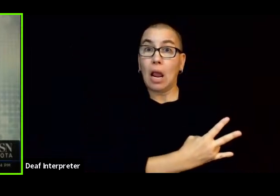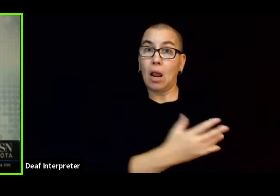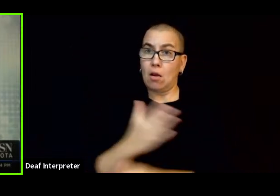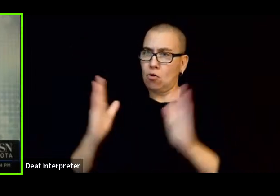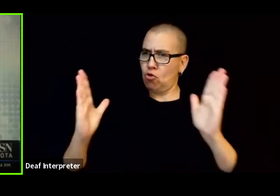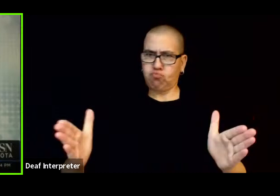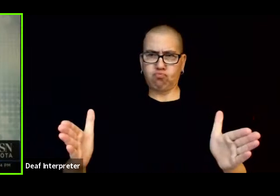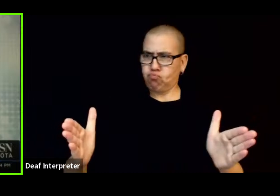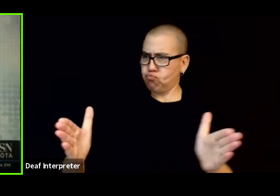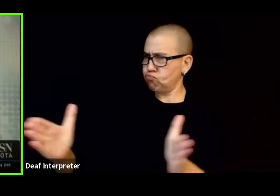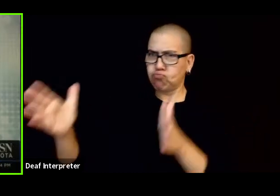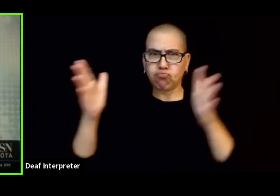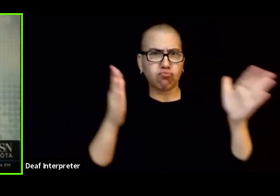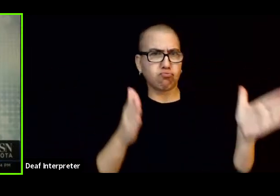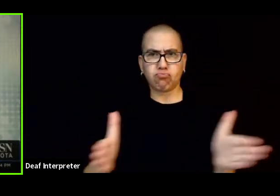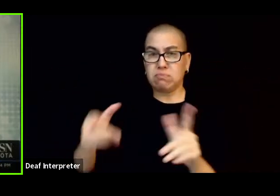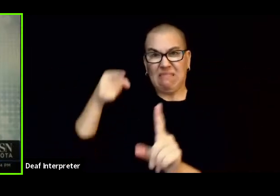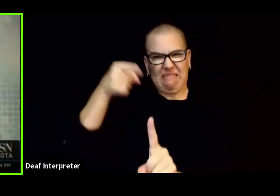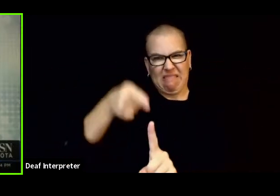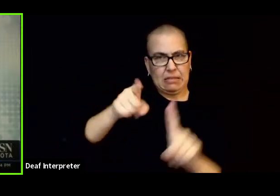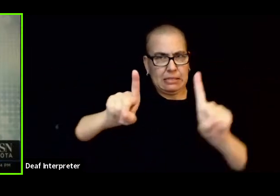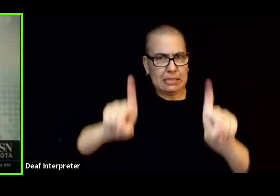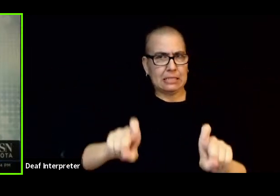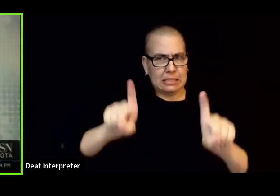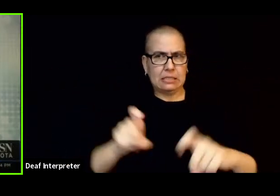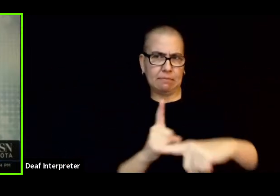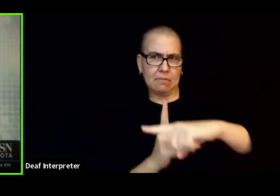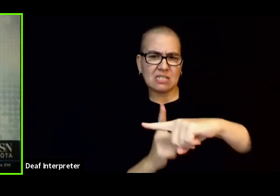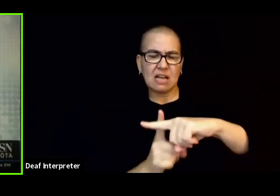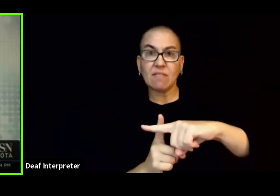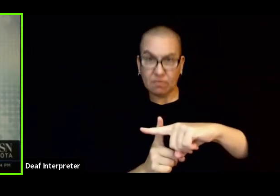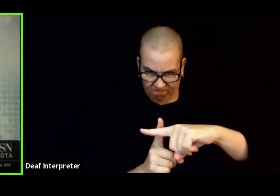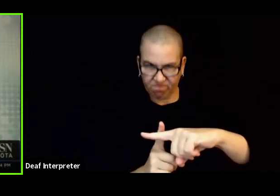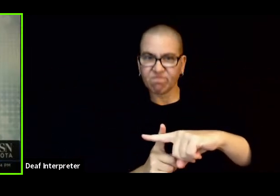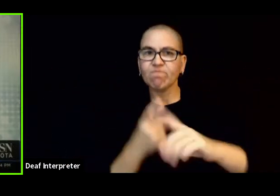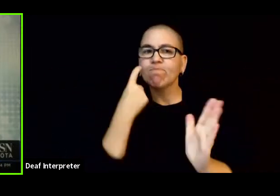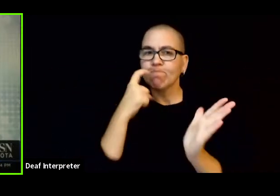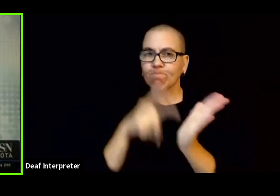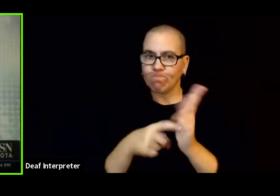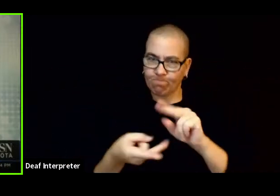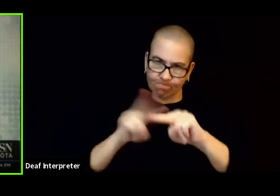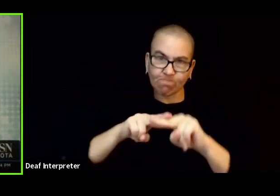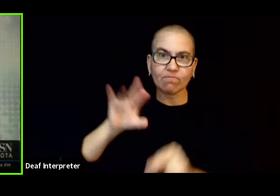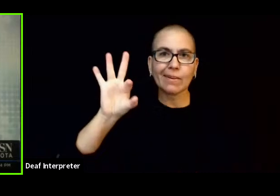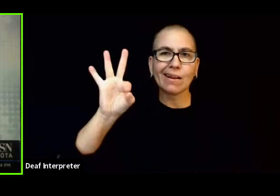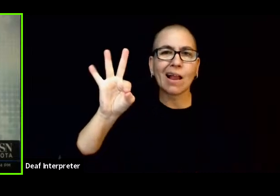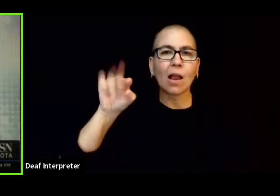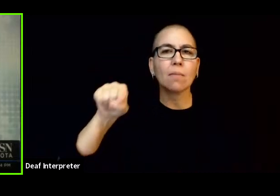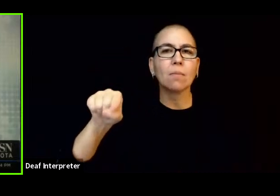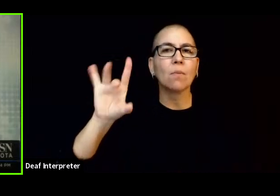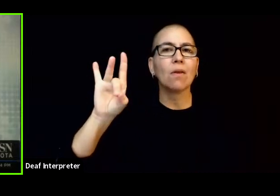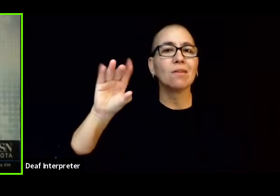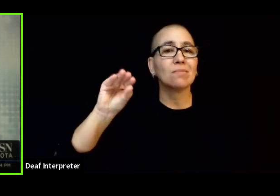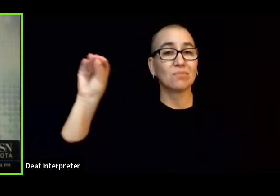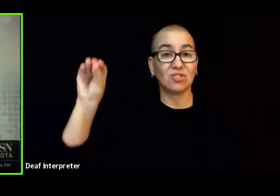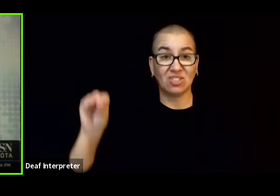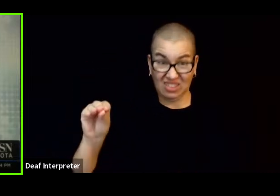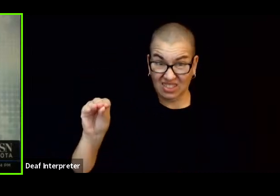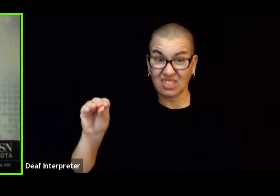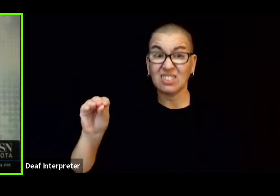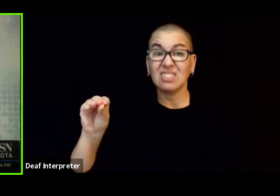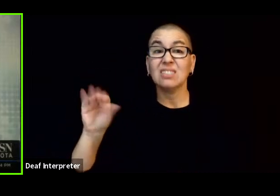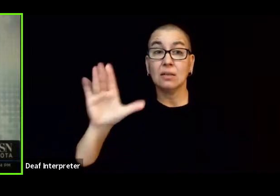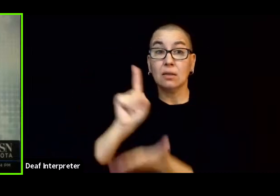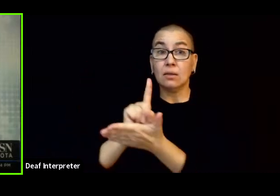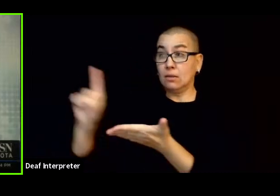from 7% the week prior. And as you know, we've been concerned since we crossed the 5% rate not so long ago. This